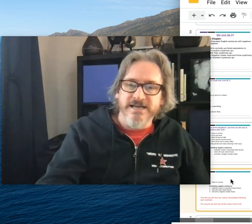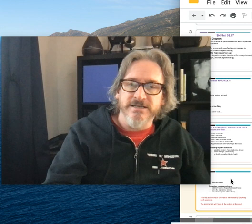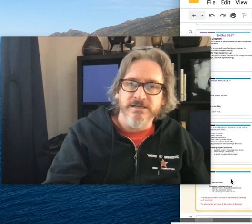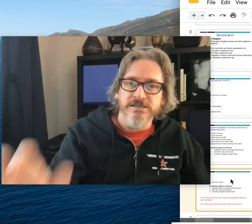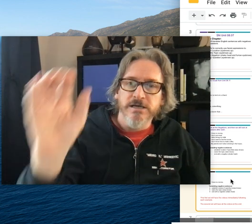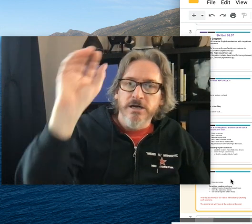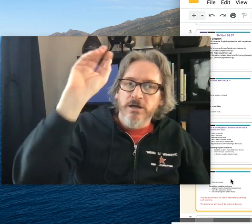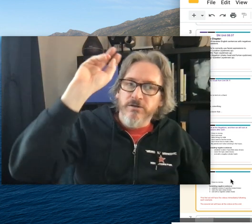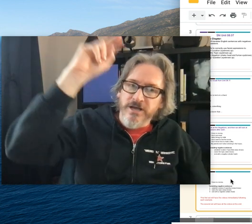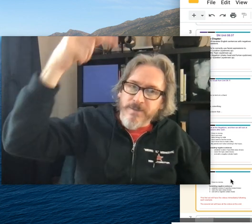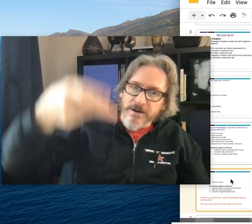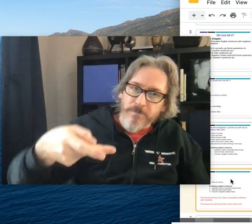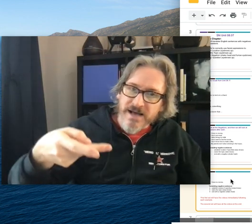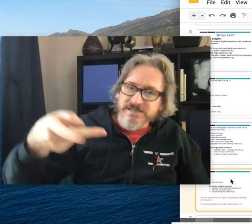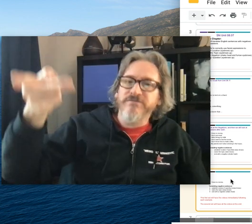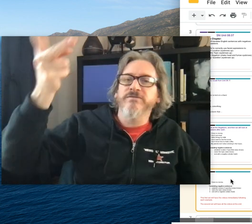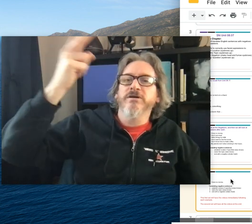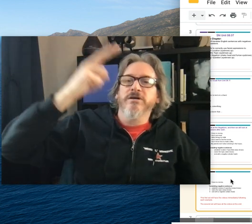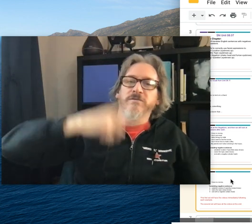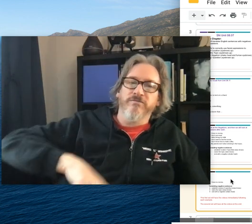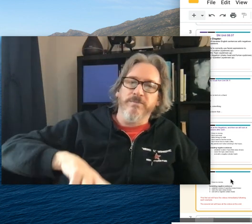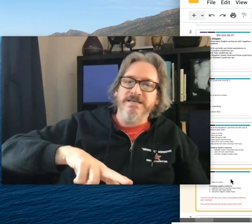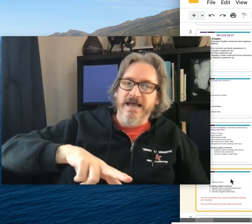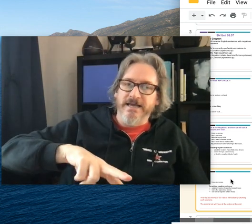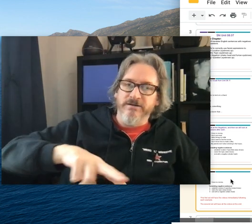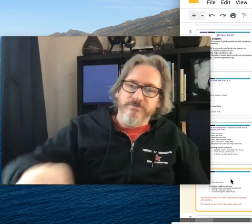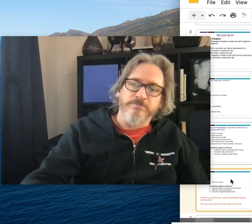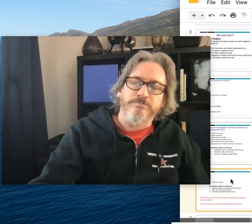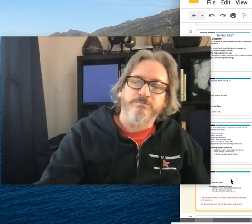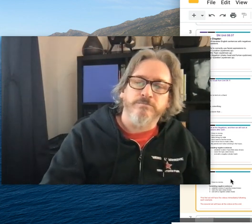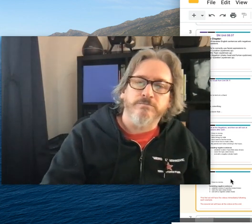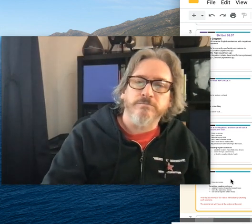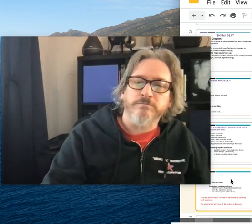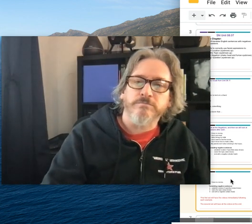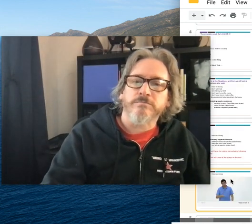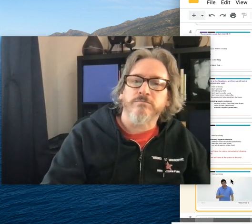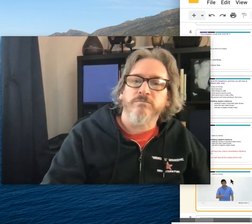Here's the sentence. Think about it positive, flip it to negative,